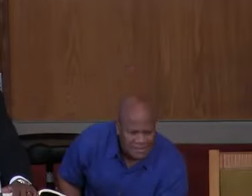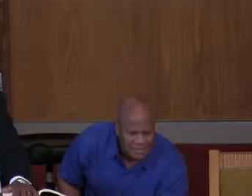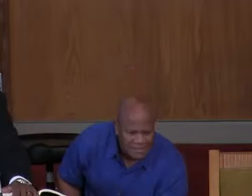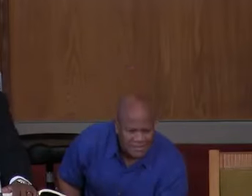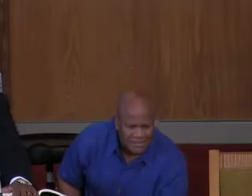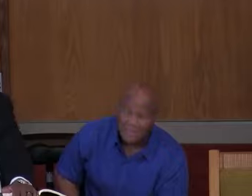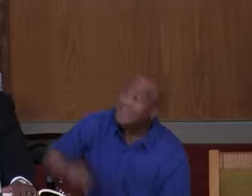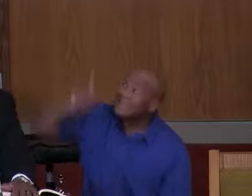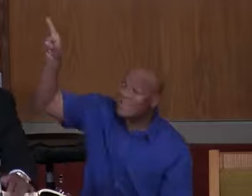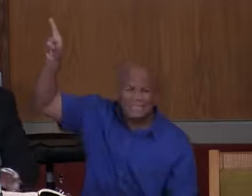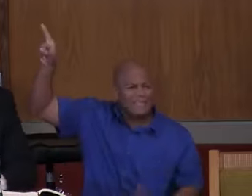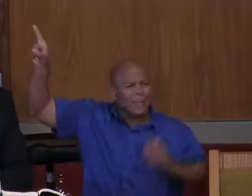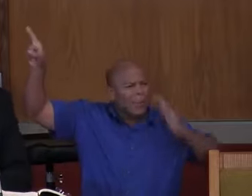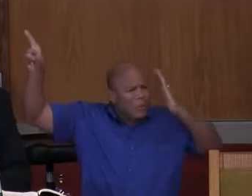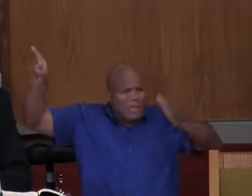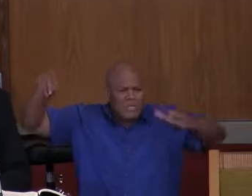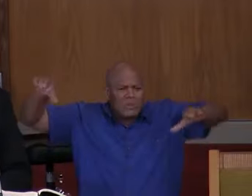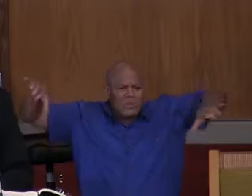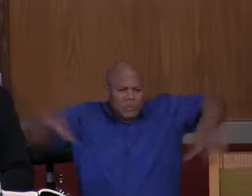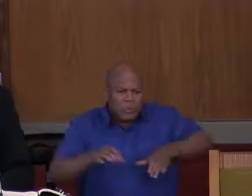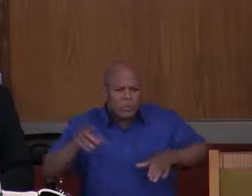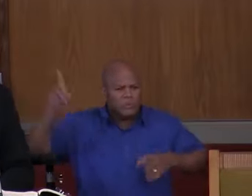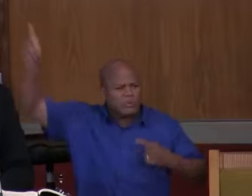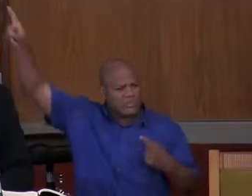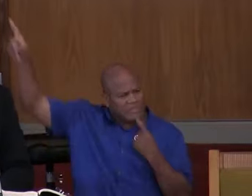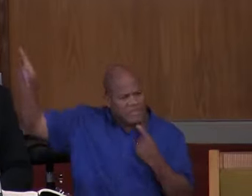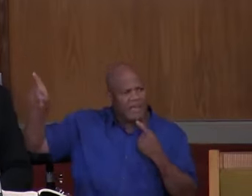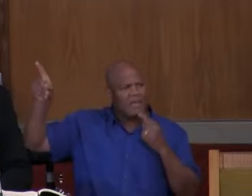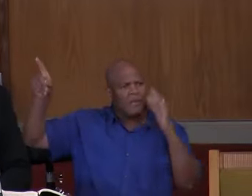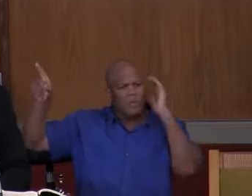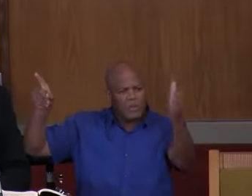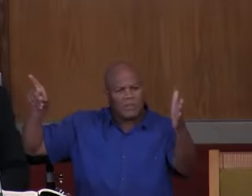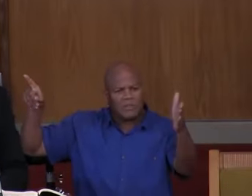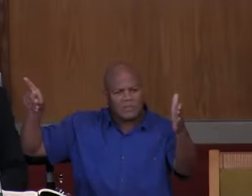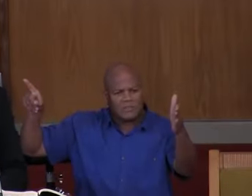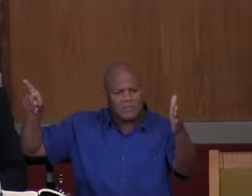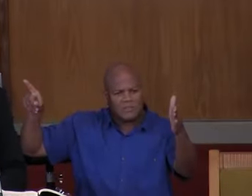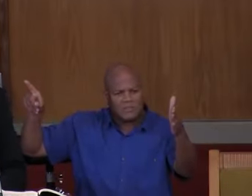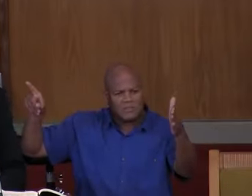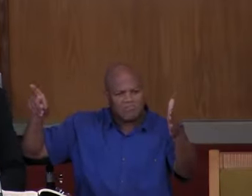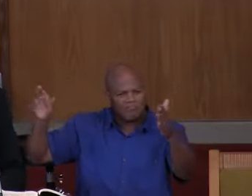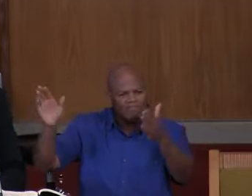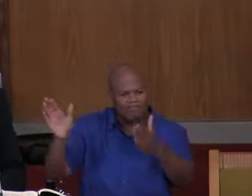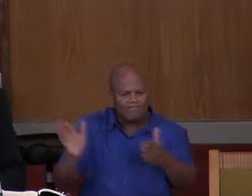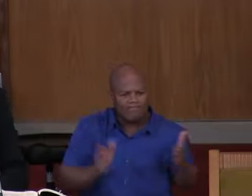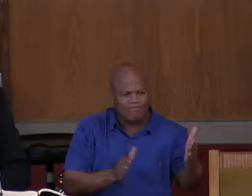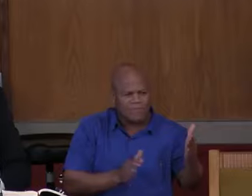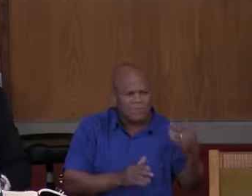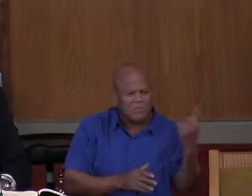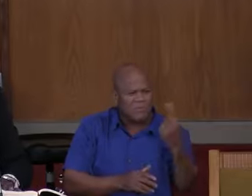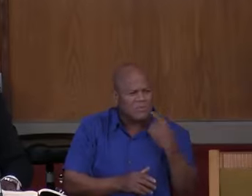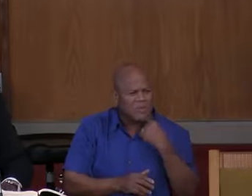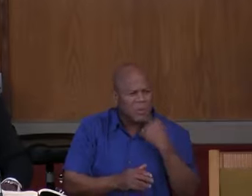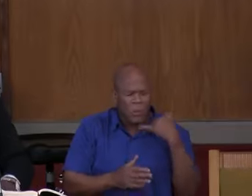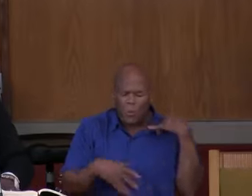He will do what he said he would do. Somebody say